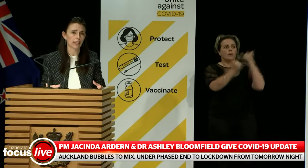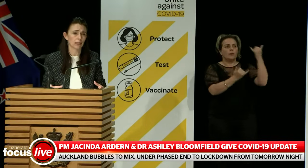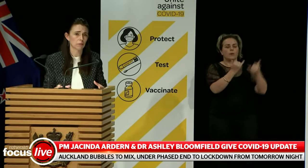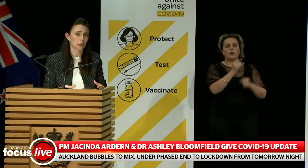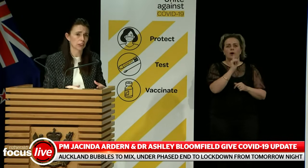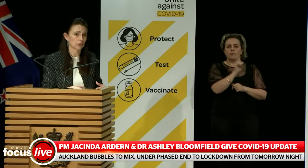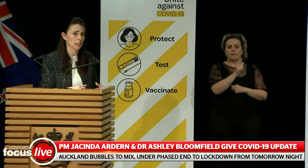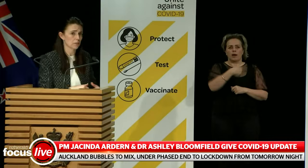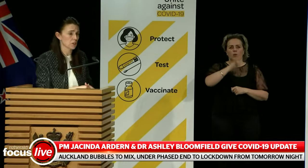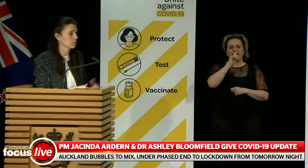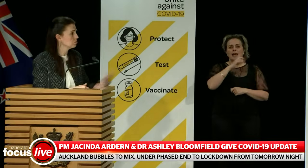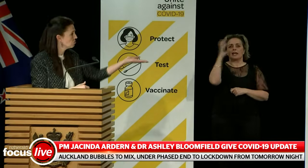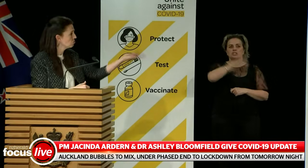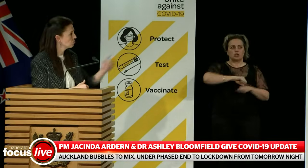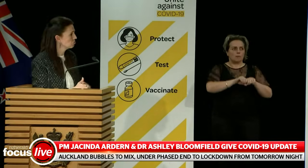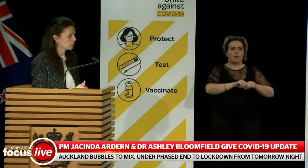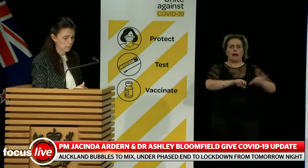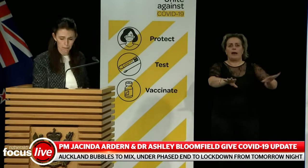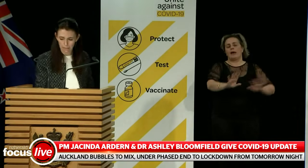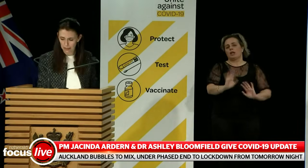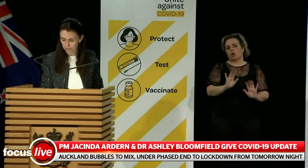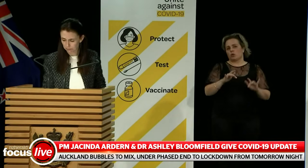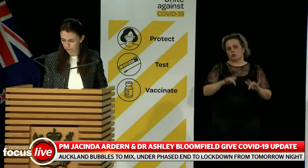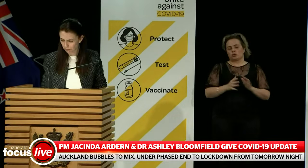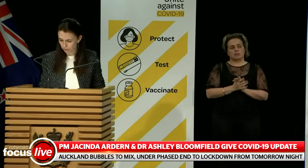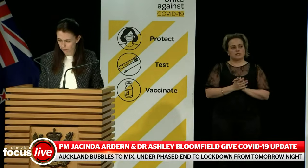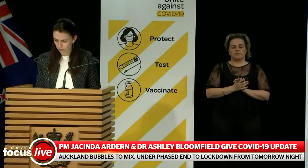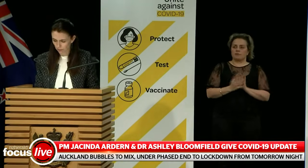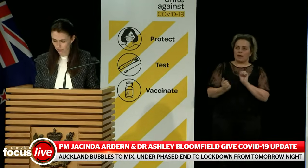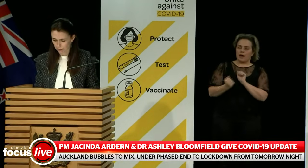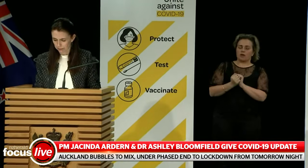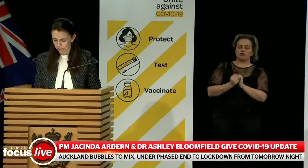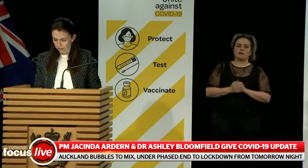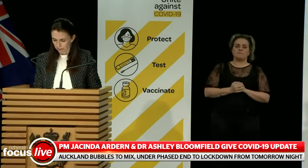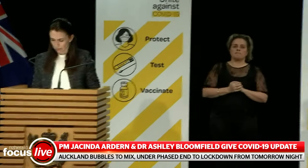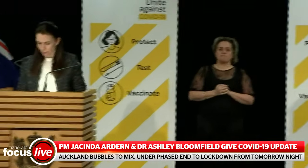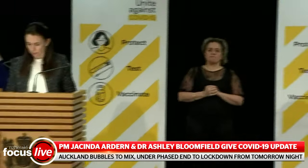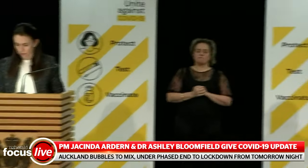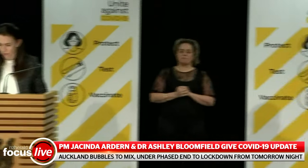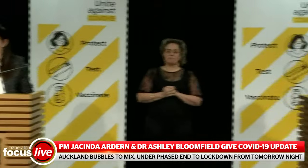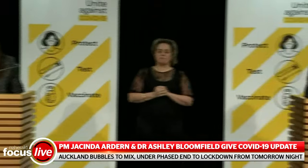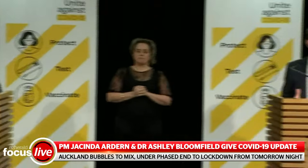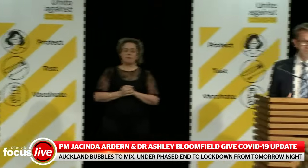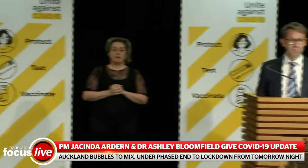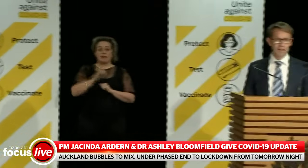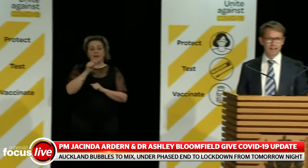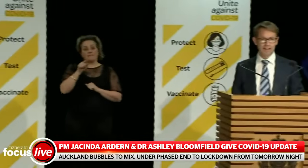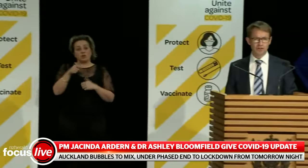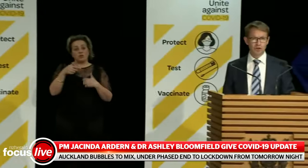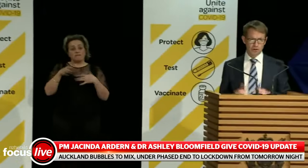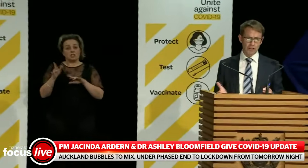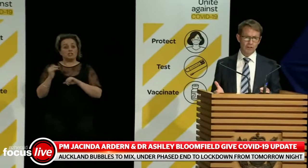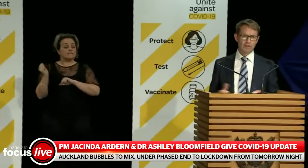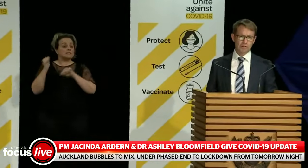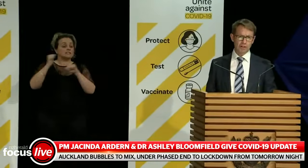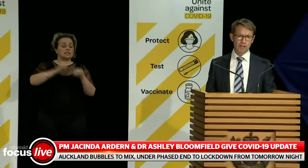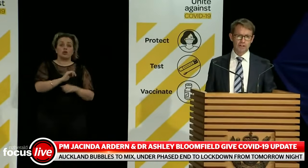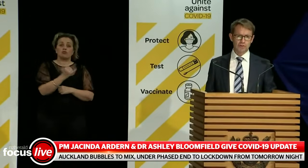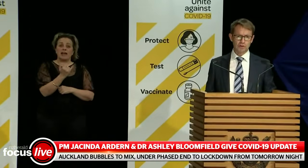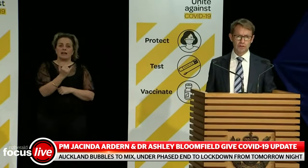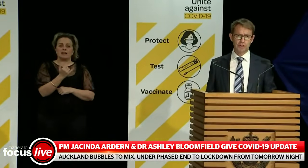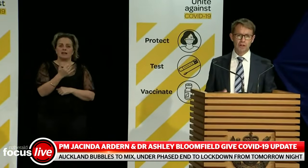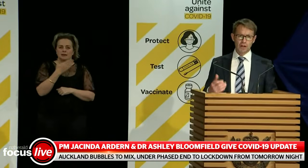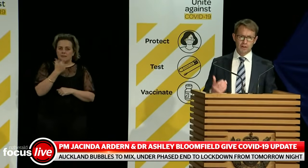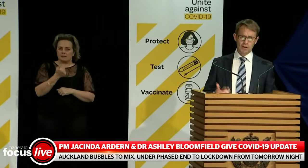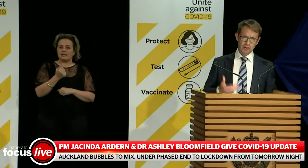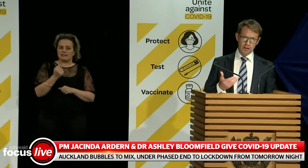much wider community transmission. Yep, I'd agree with the Prime Minister there. Anyone who's been in Raglan should check those locations